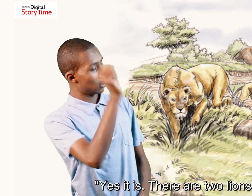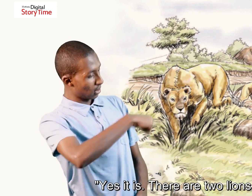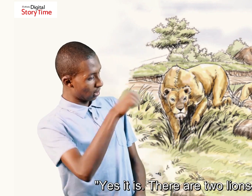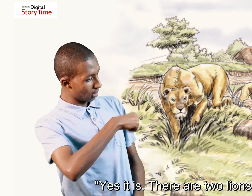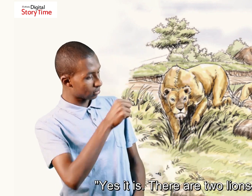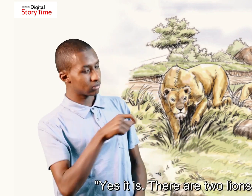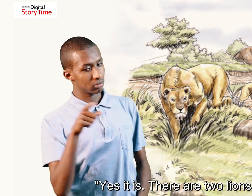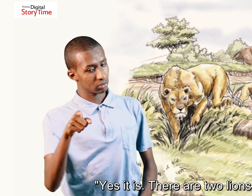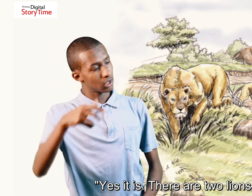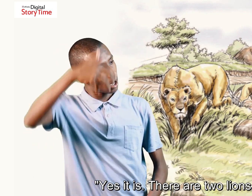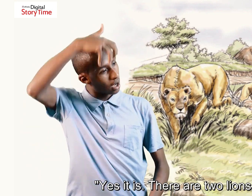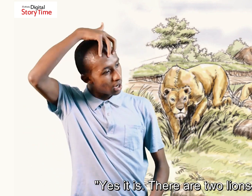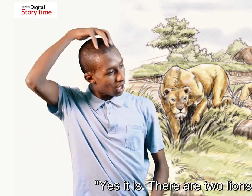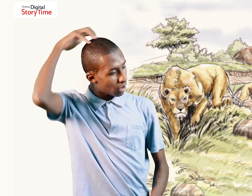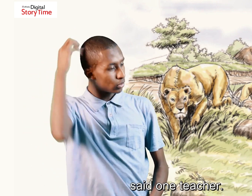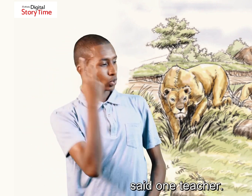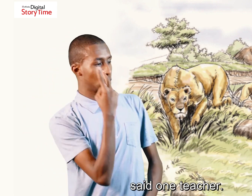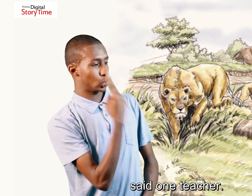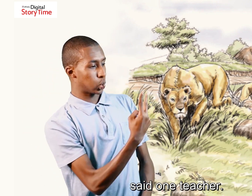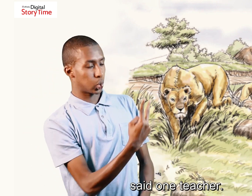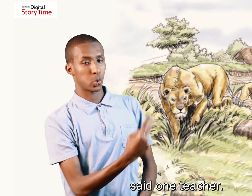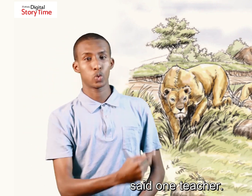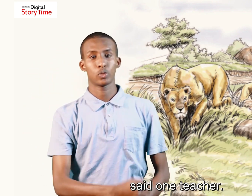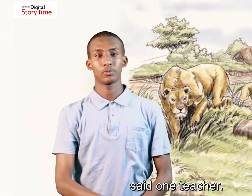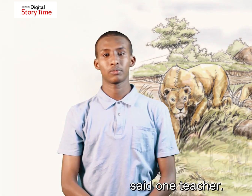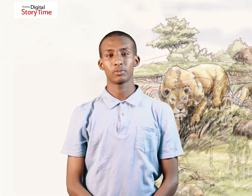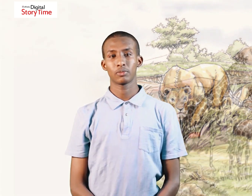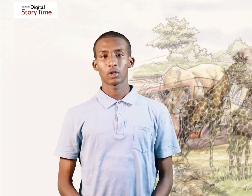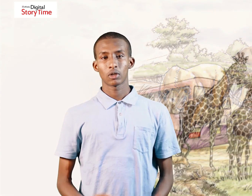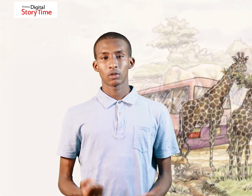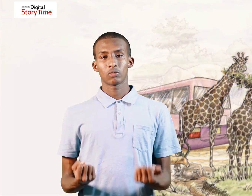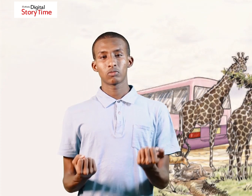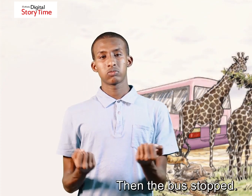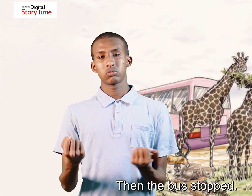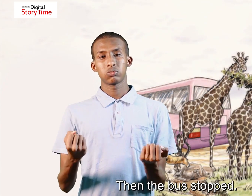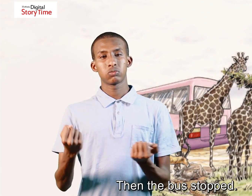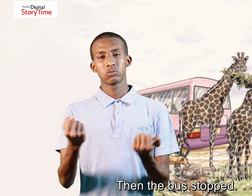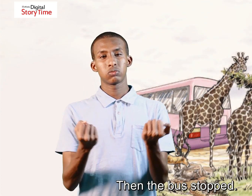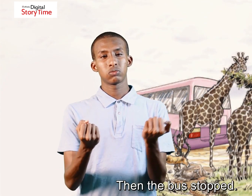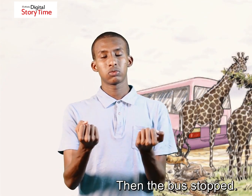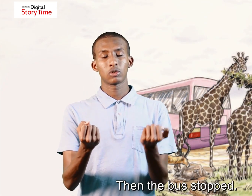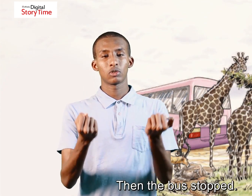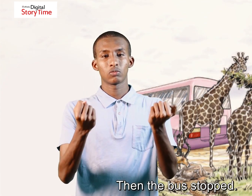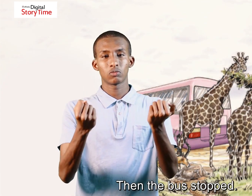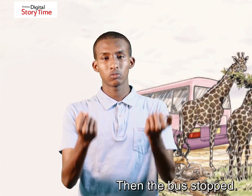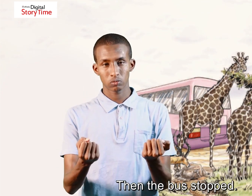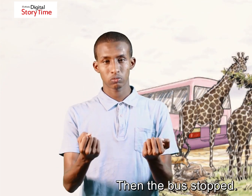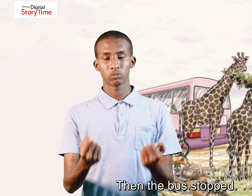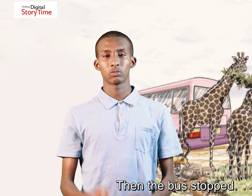"Yes, it is. There are 2 lions," said one teacher. Then the bus stopped.